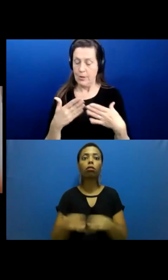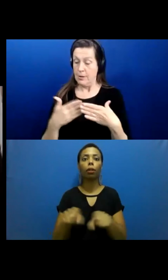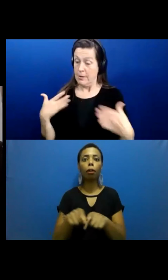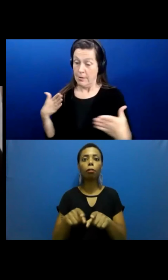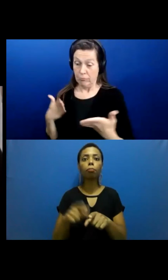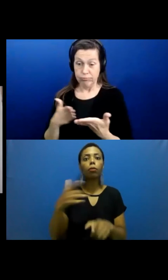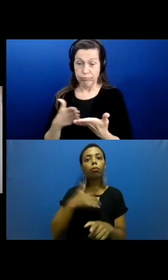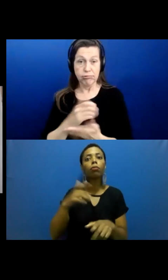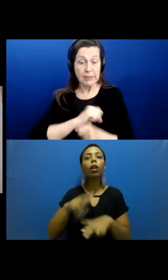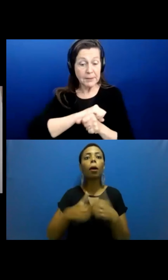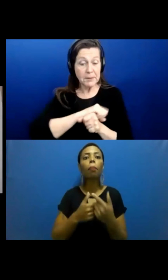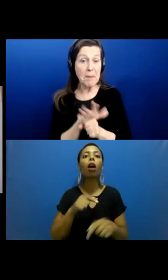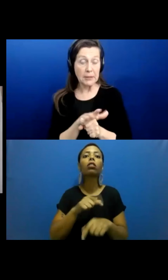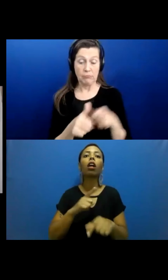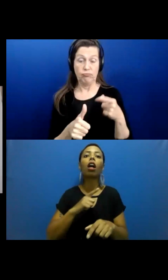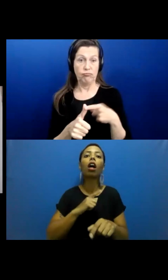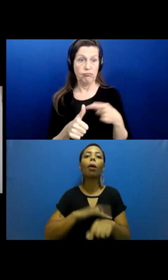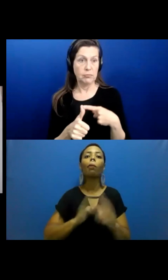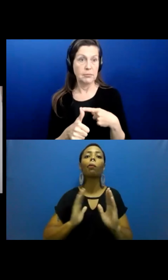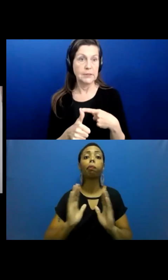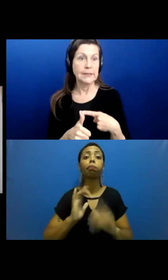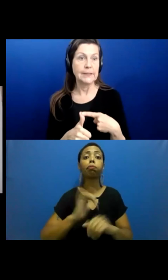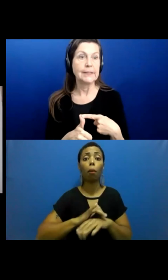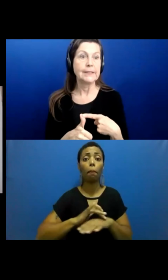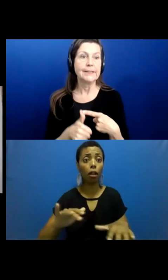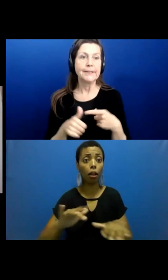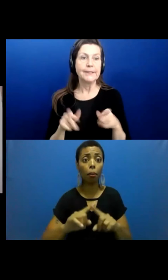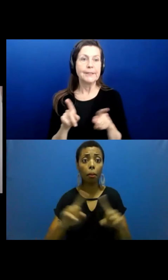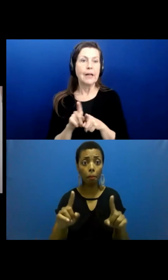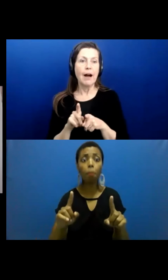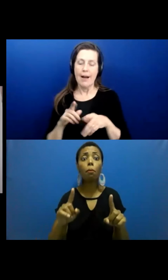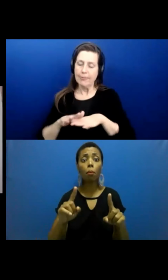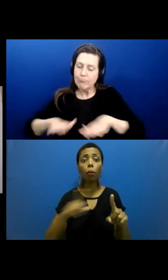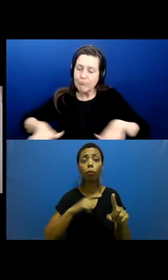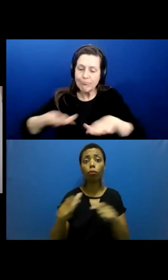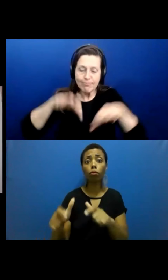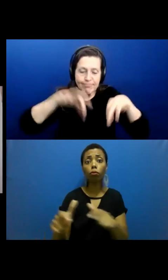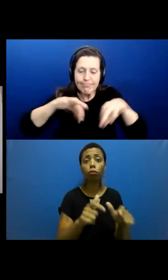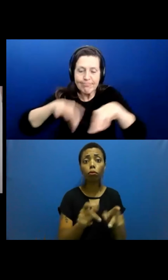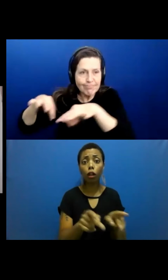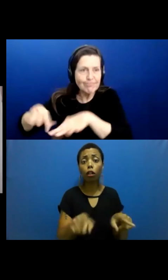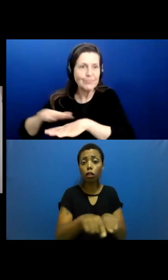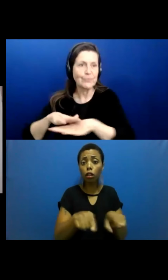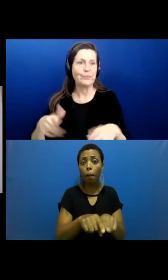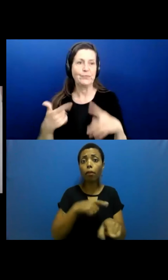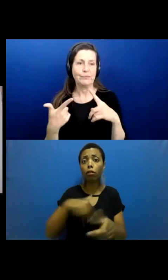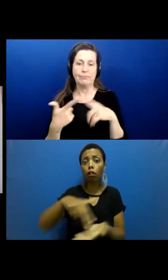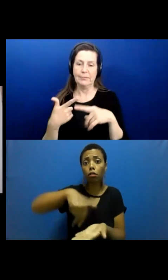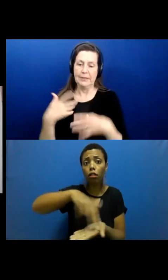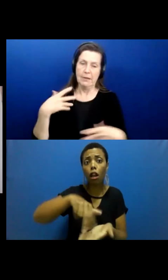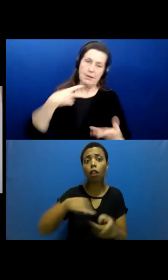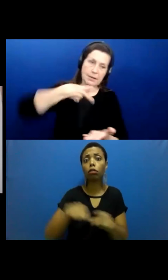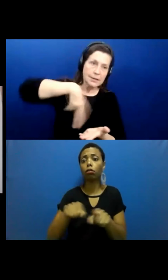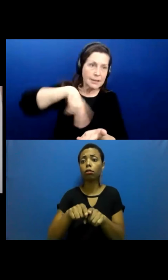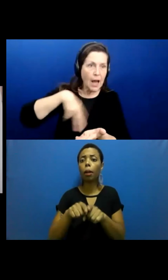pandemic include build your own terrarium with Kew Gardens, inclusive dance, drama and breathing exercises with